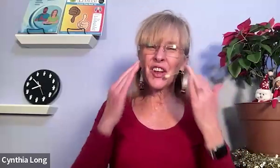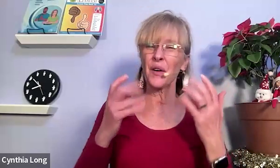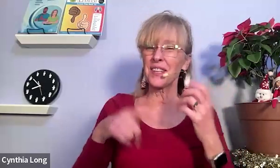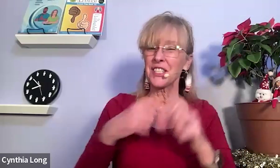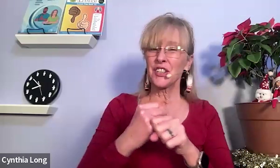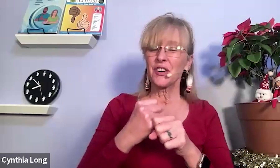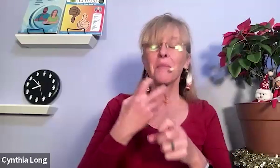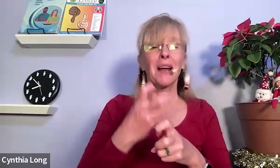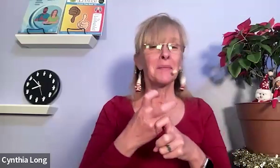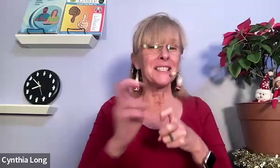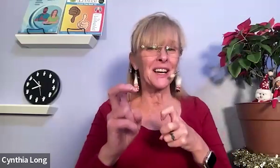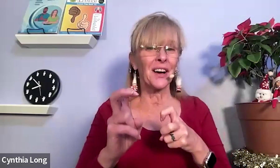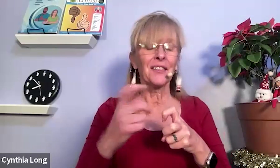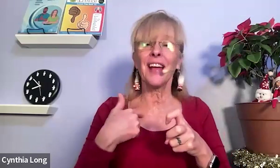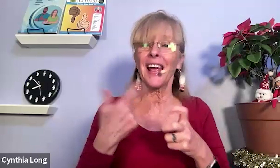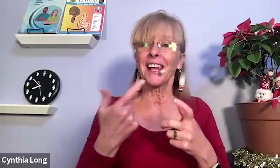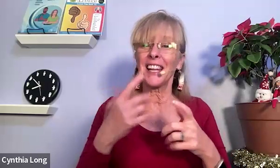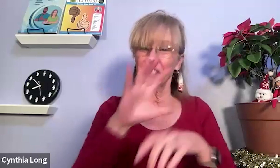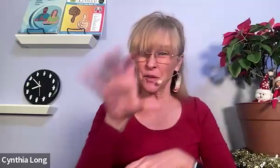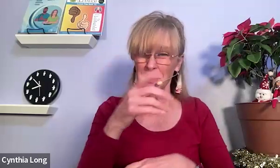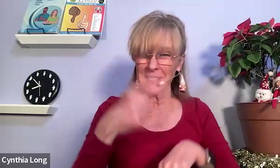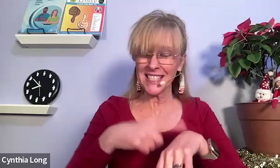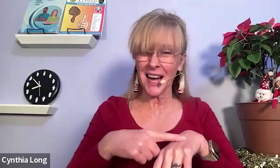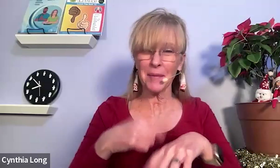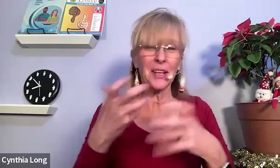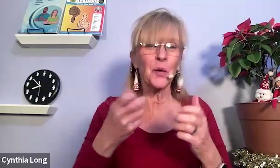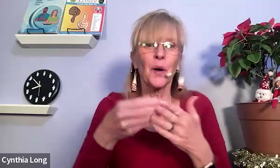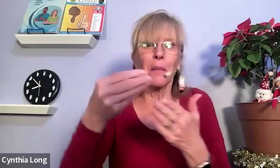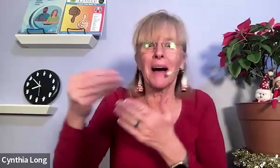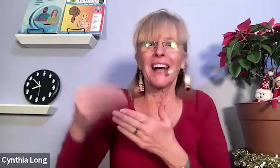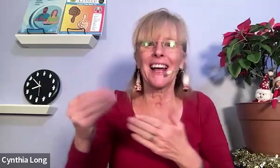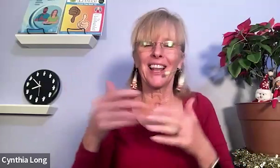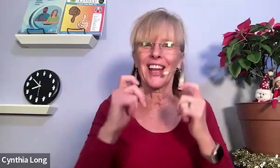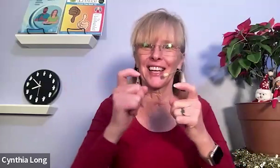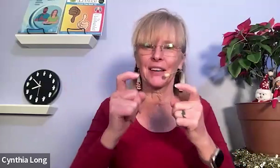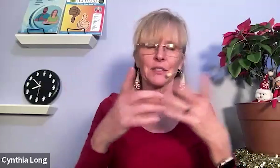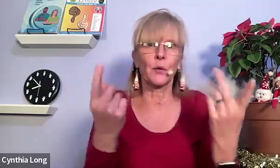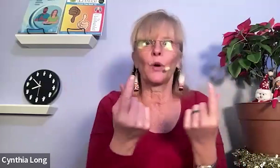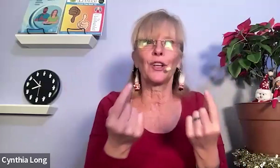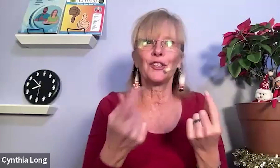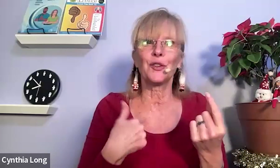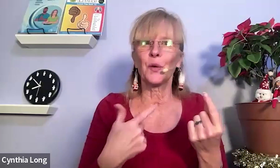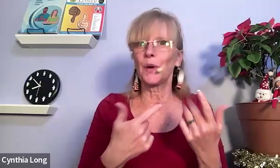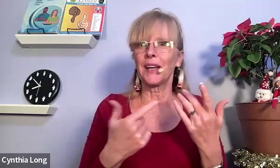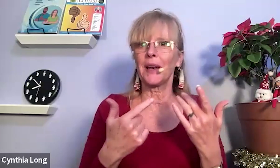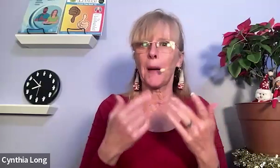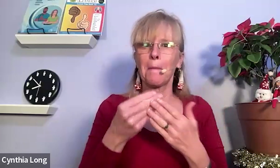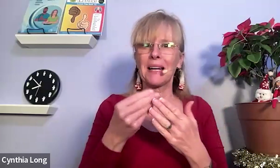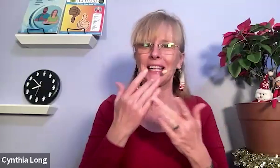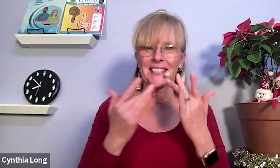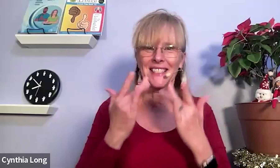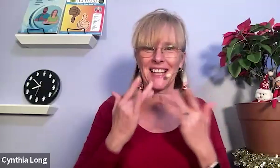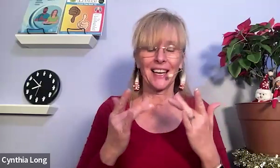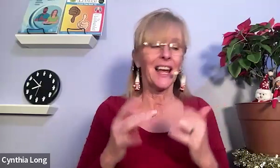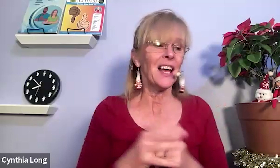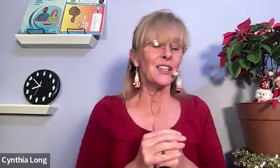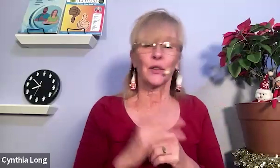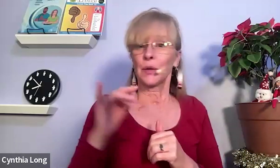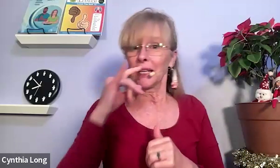You know, this year might have been tough and it's Christmas time and you want to buy a lot of gifts. So, what do you do when money is tight? So, the kids